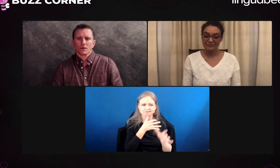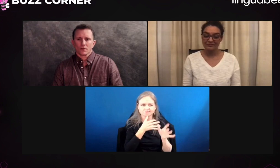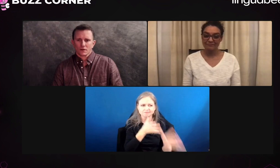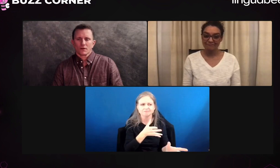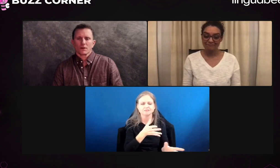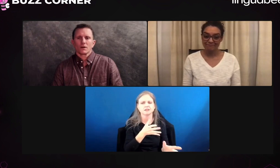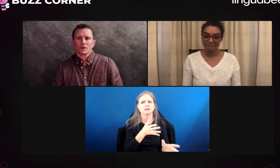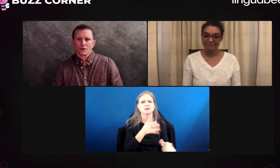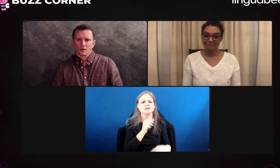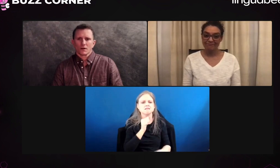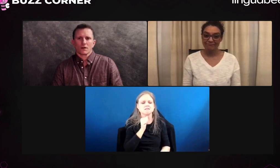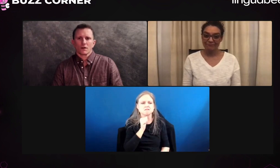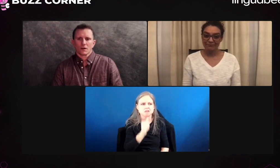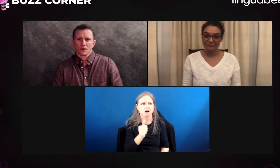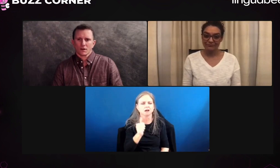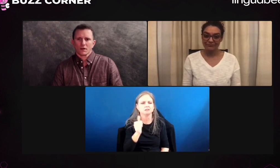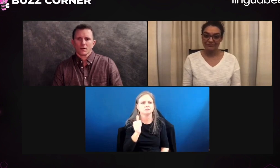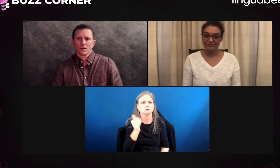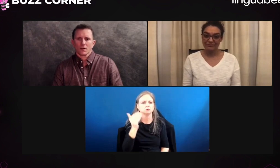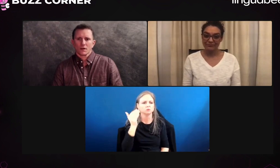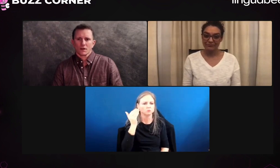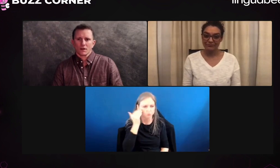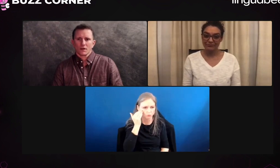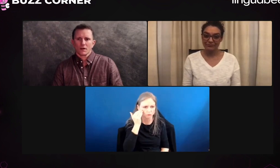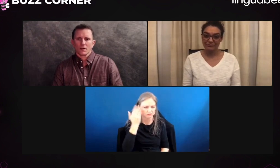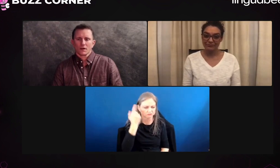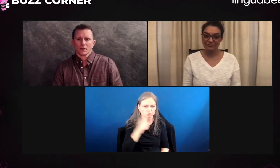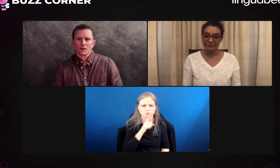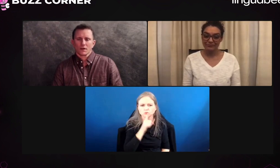determine. And to be quite frank, I don't like it.